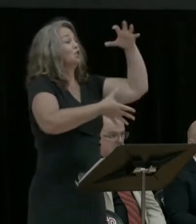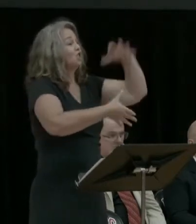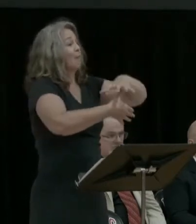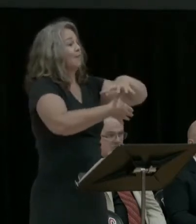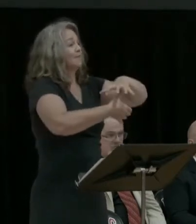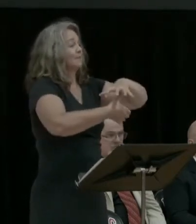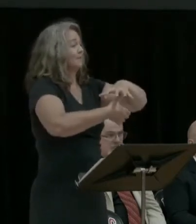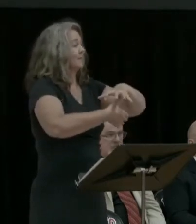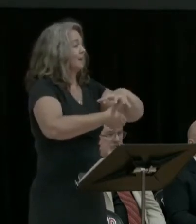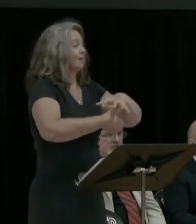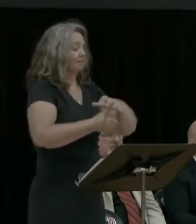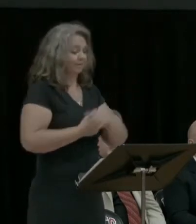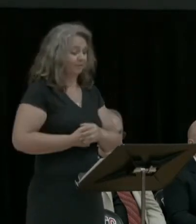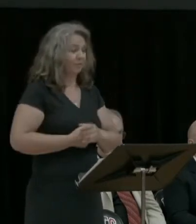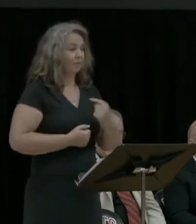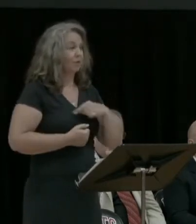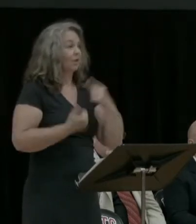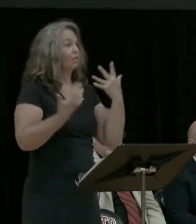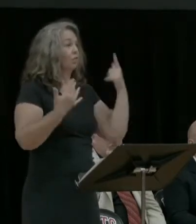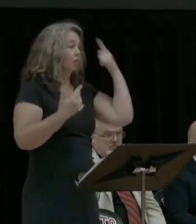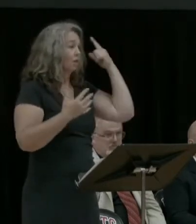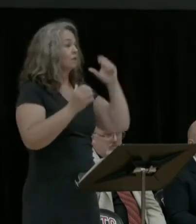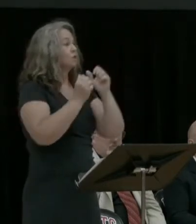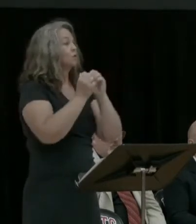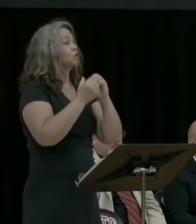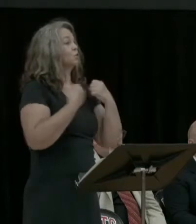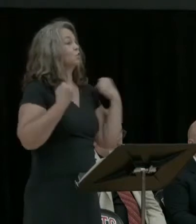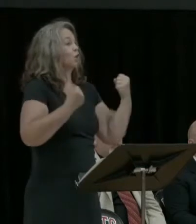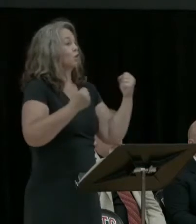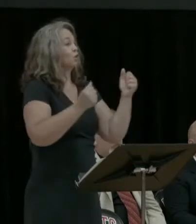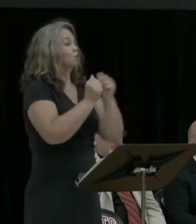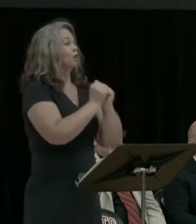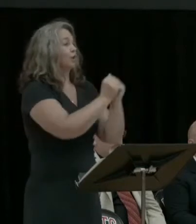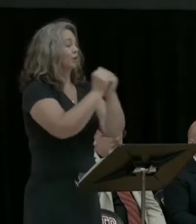Because that we are, in fact, stronger together, and we give